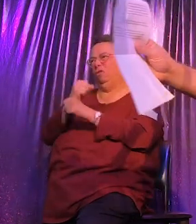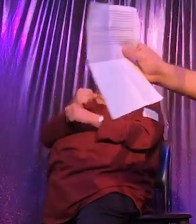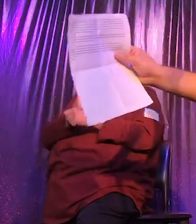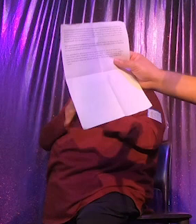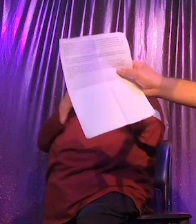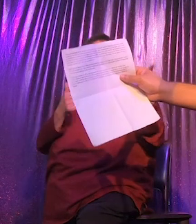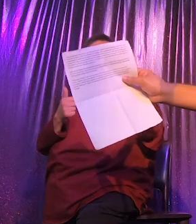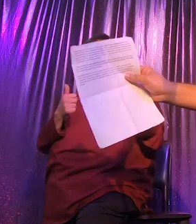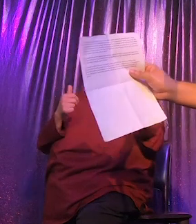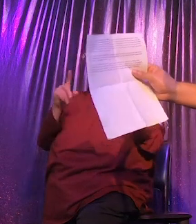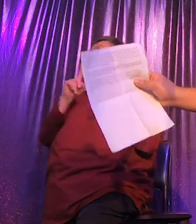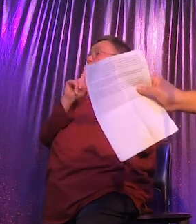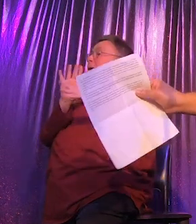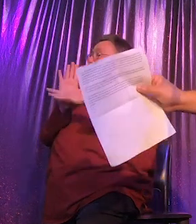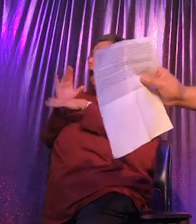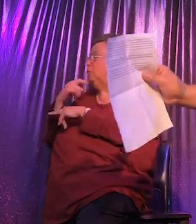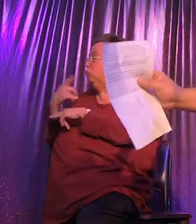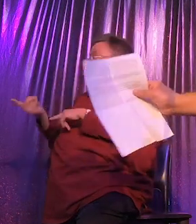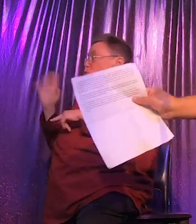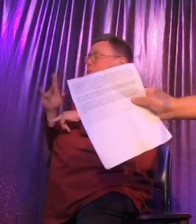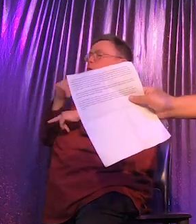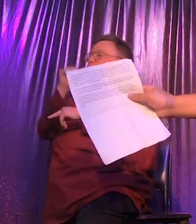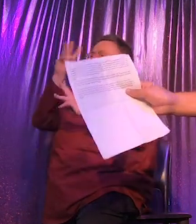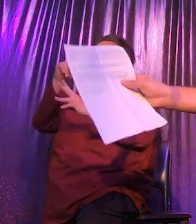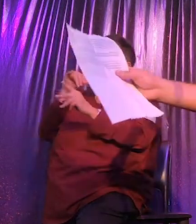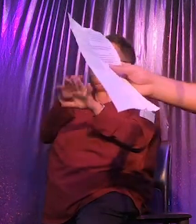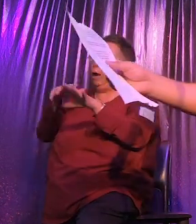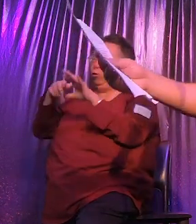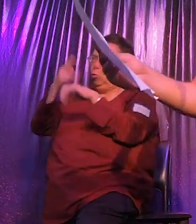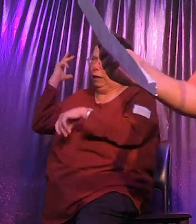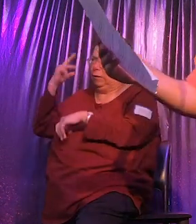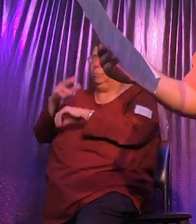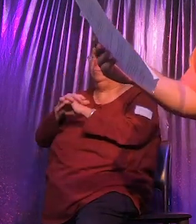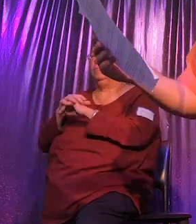and as I've reassured you on many occasions, don't worry, I'm not going anywhere.